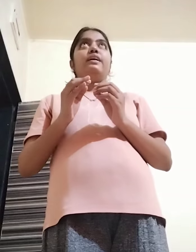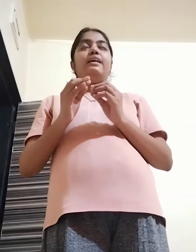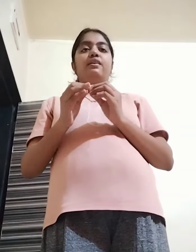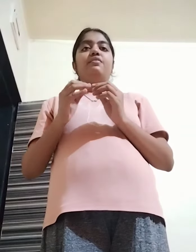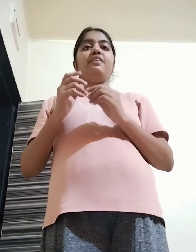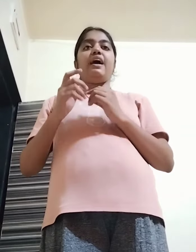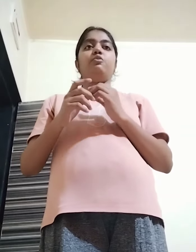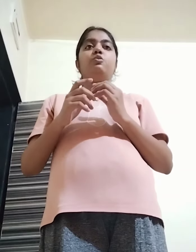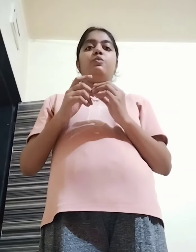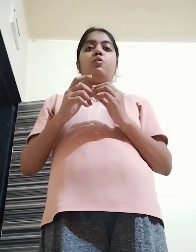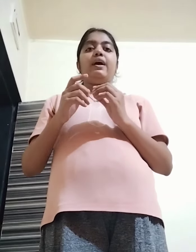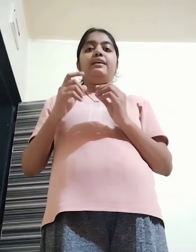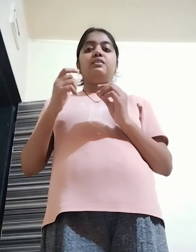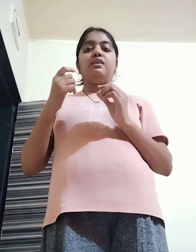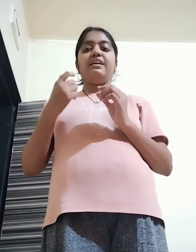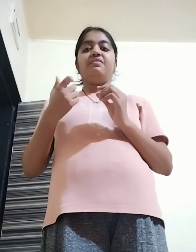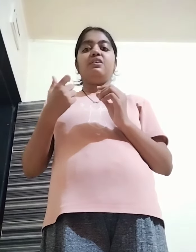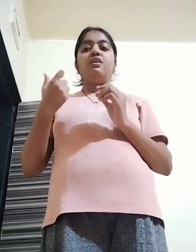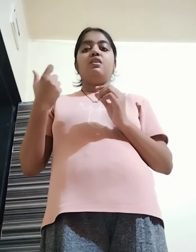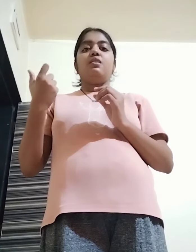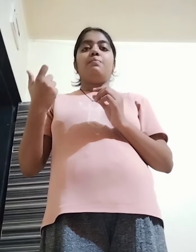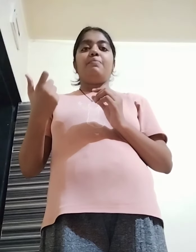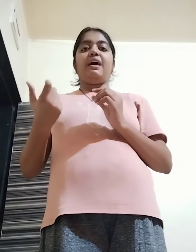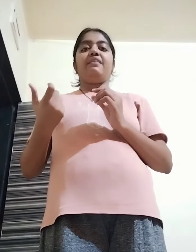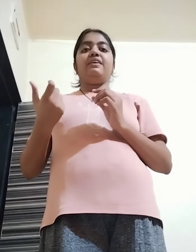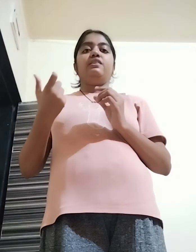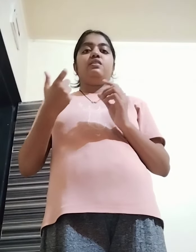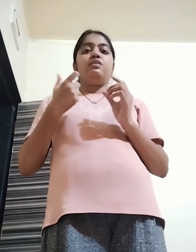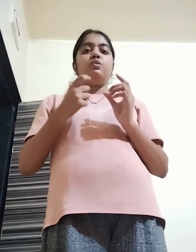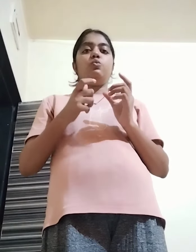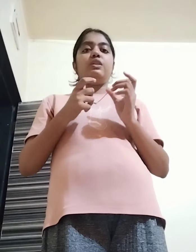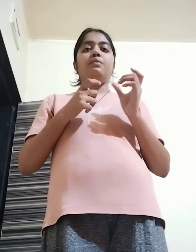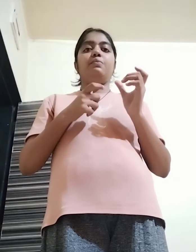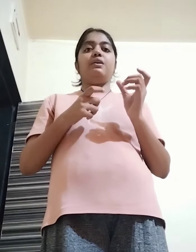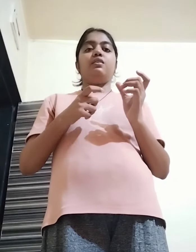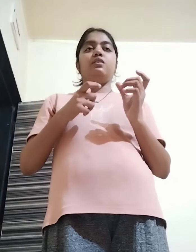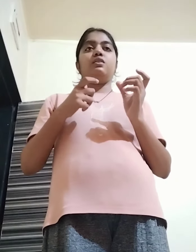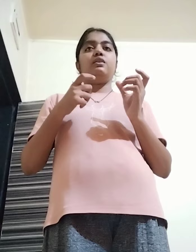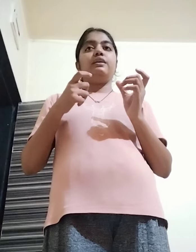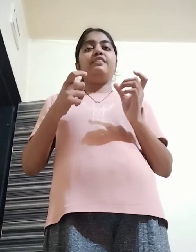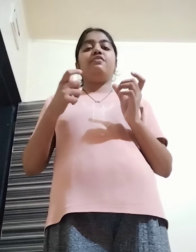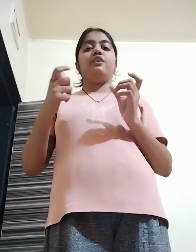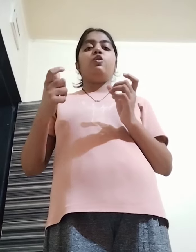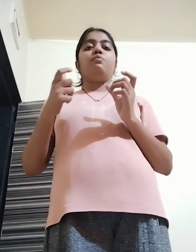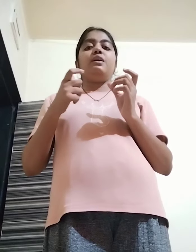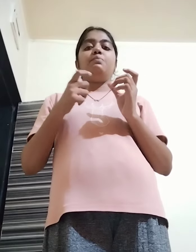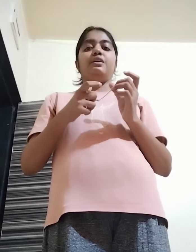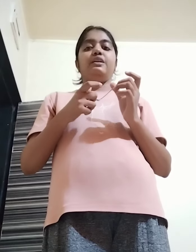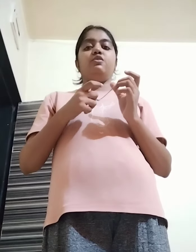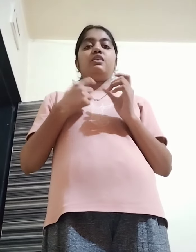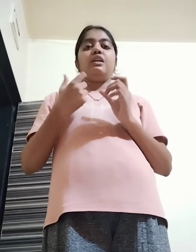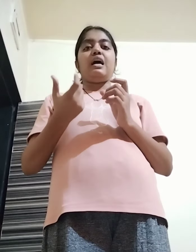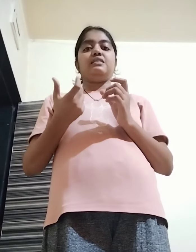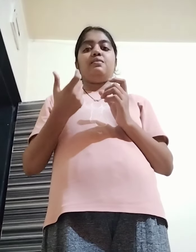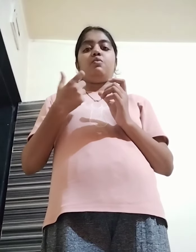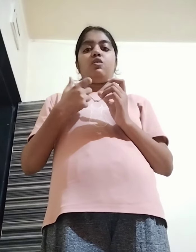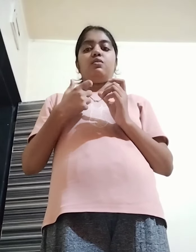here we have to provide the keyword private to that in front of that particular class name or